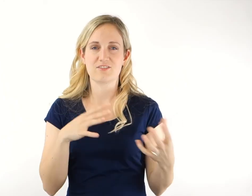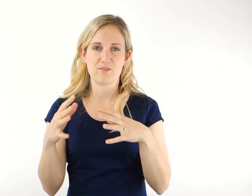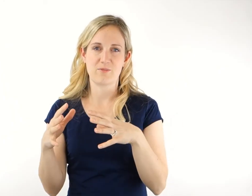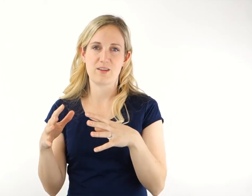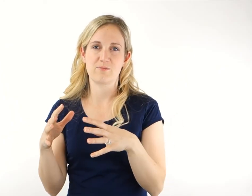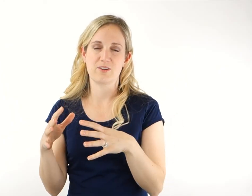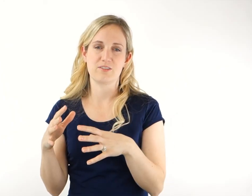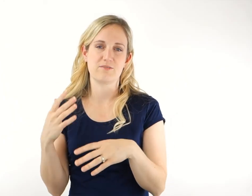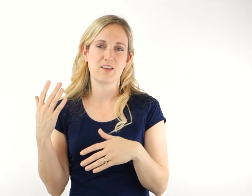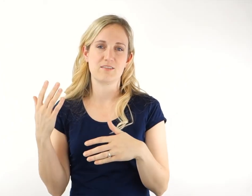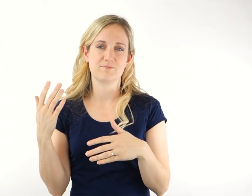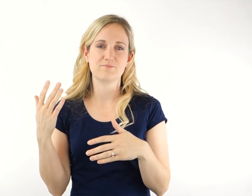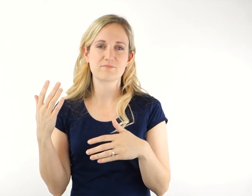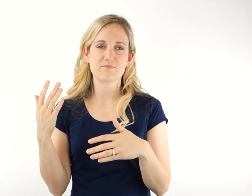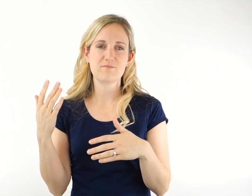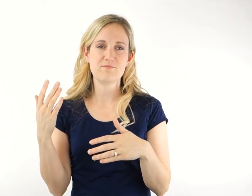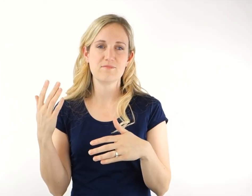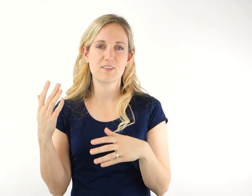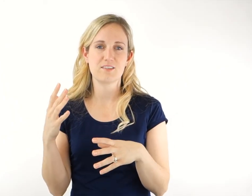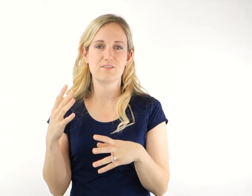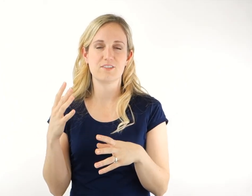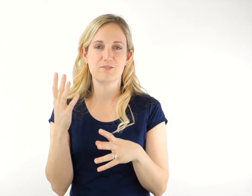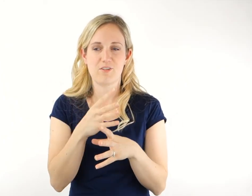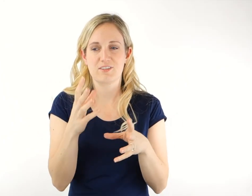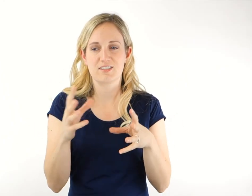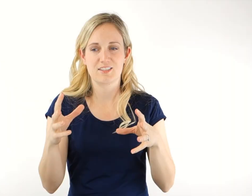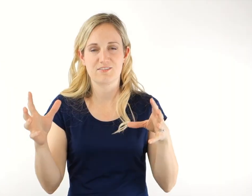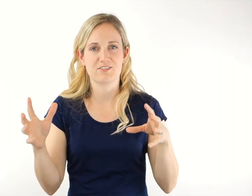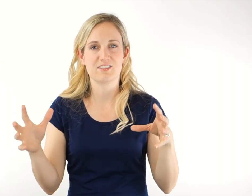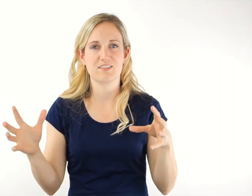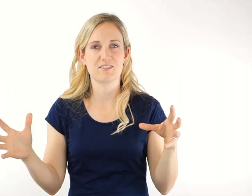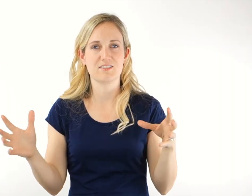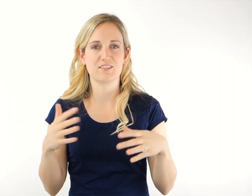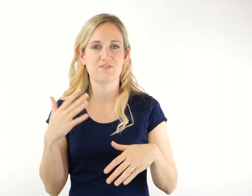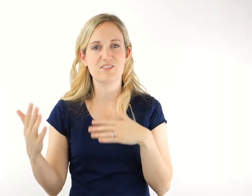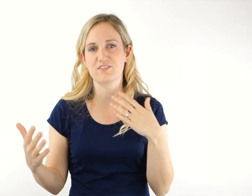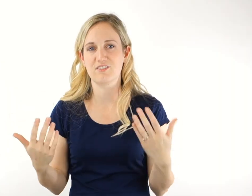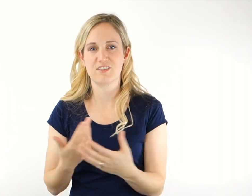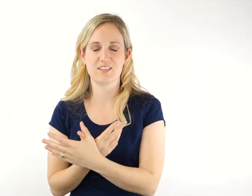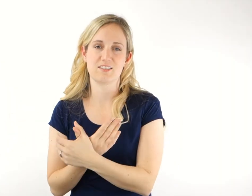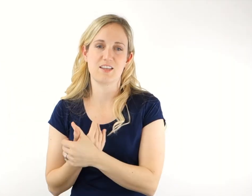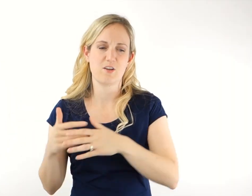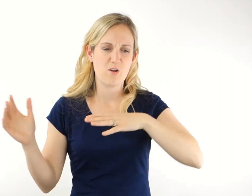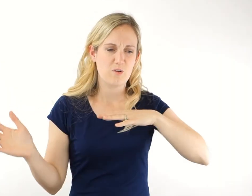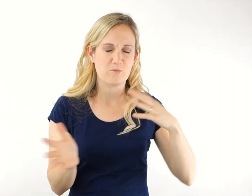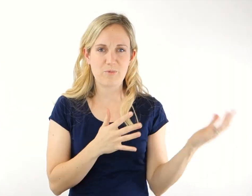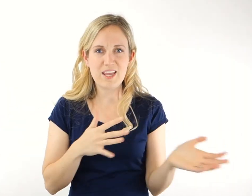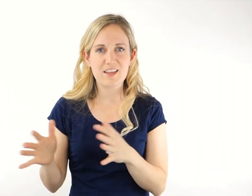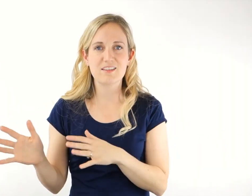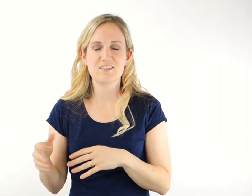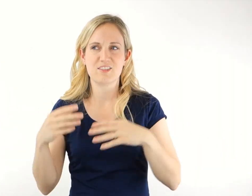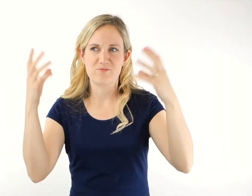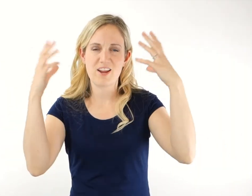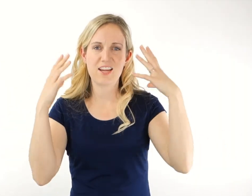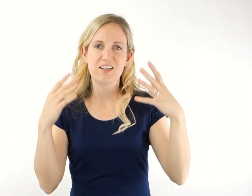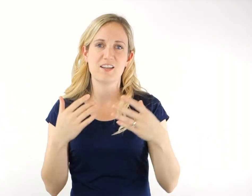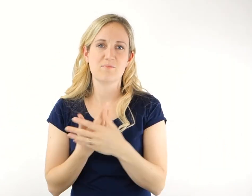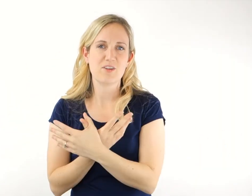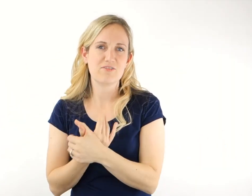hands-on way where you can do all these like different senses and these physical things like wind and rain and